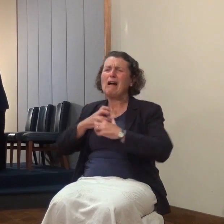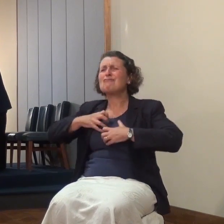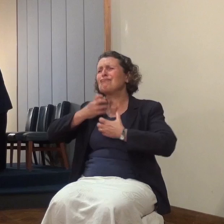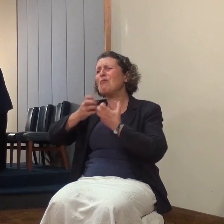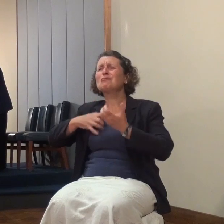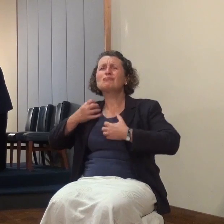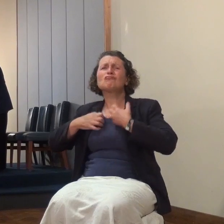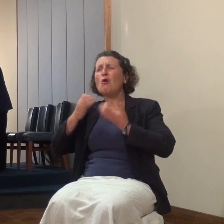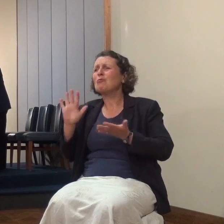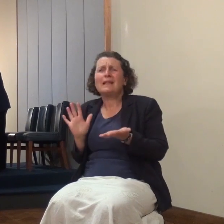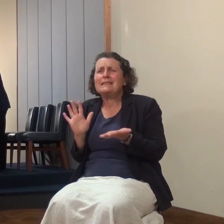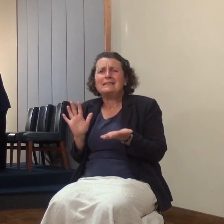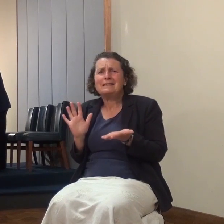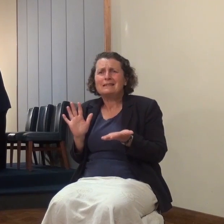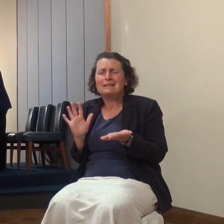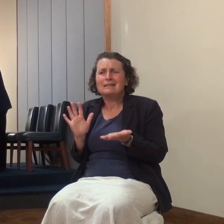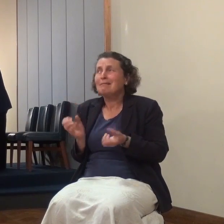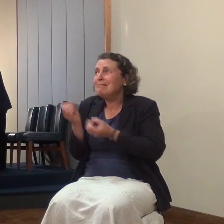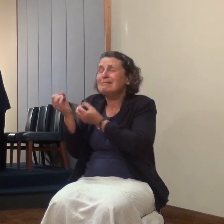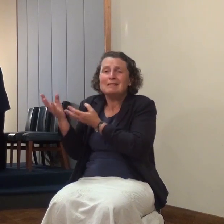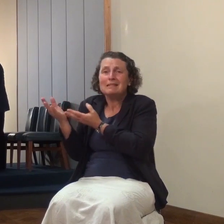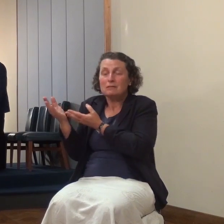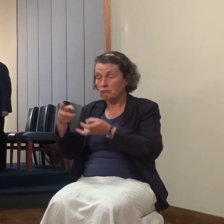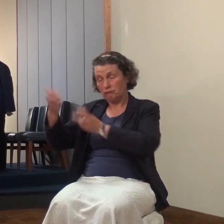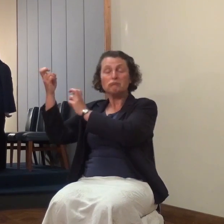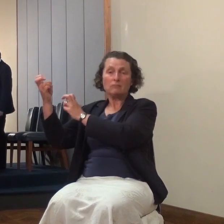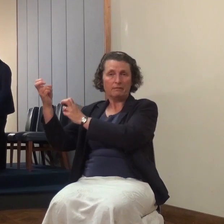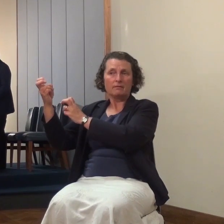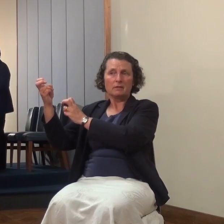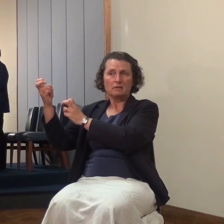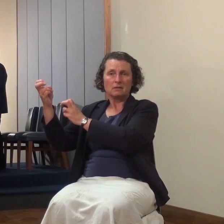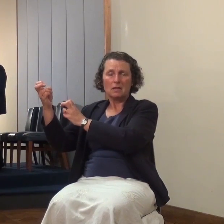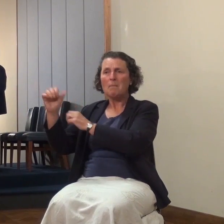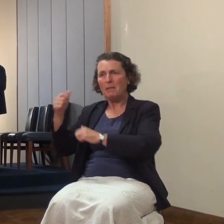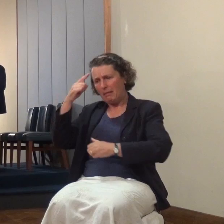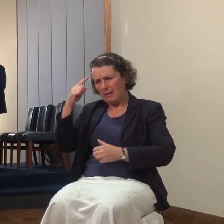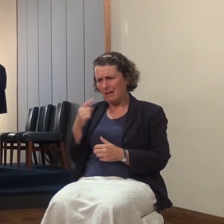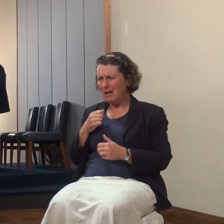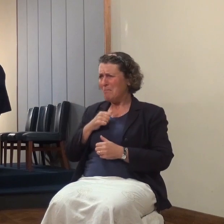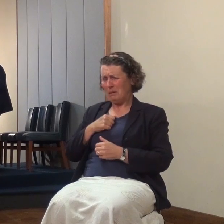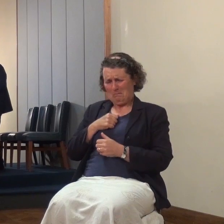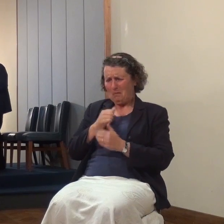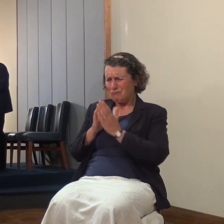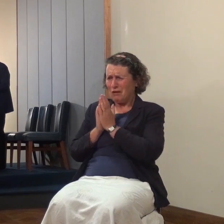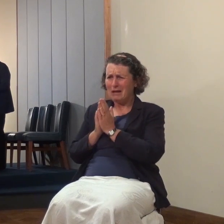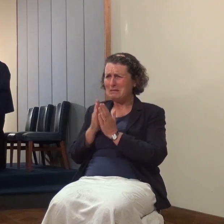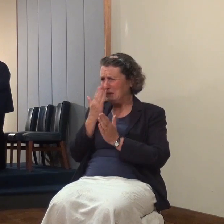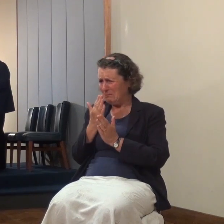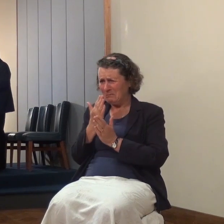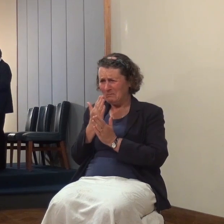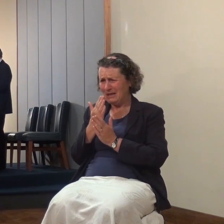our cries are all registered. If they were not coherent to our way of thinking, Christ's